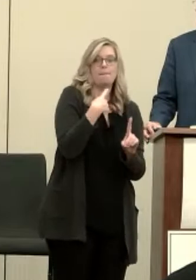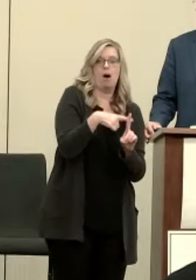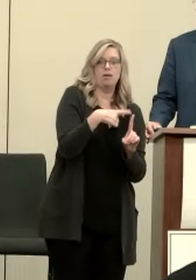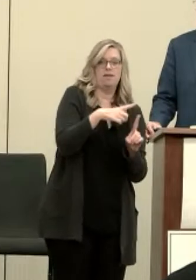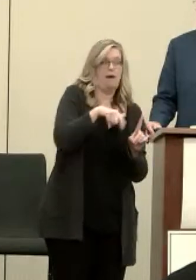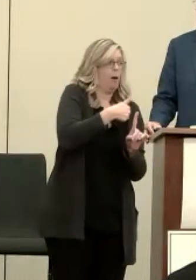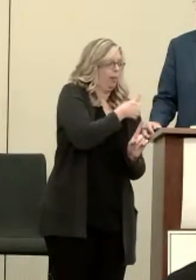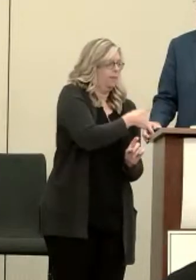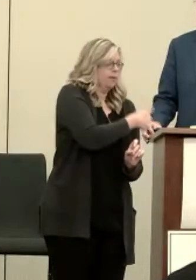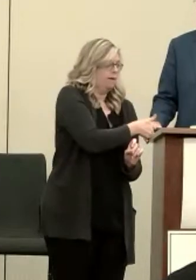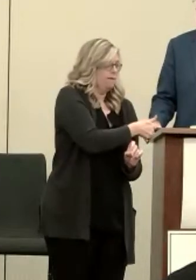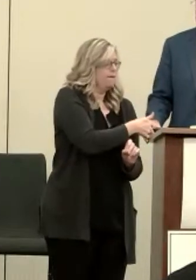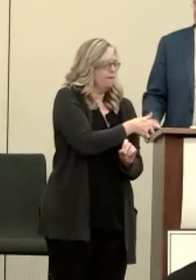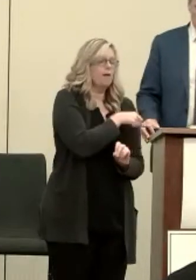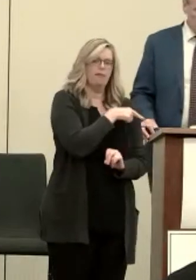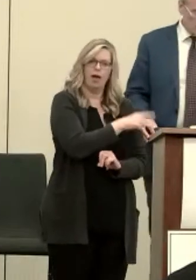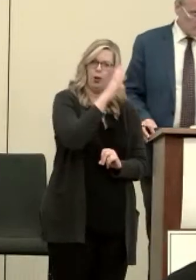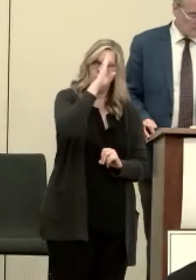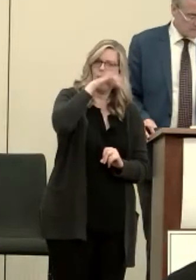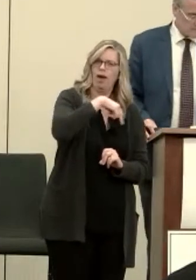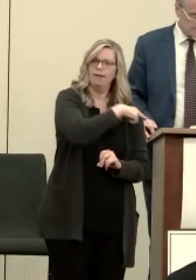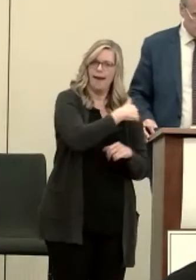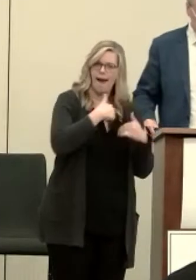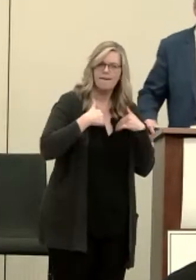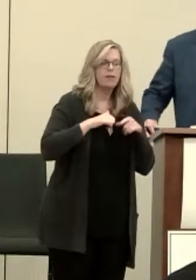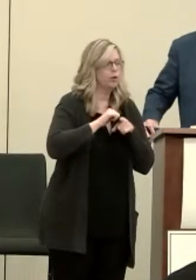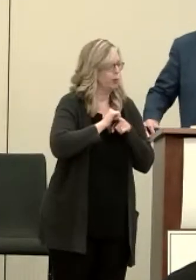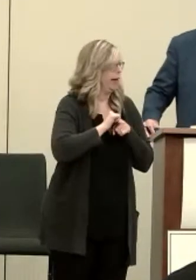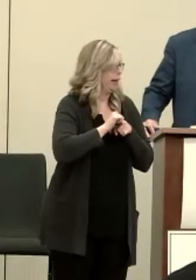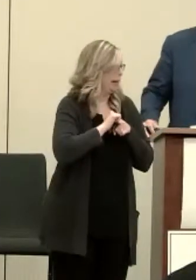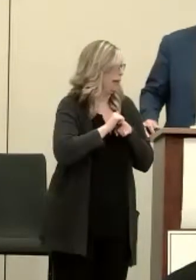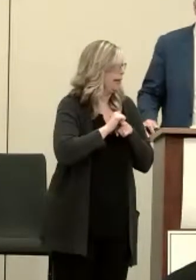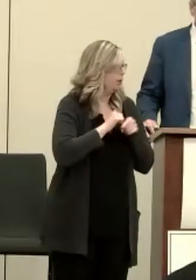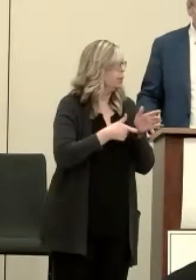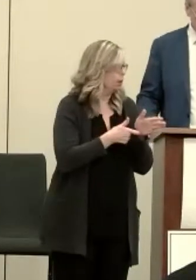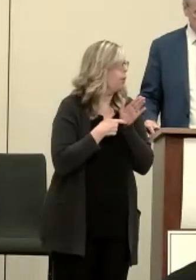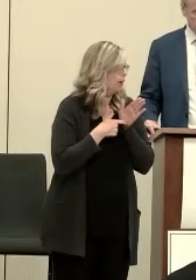themselves, knowing that they have the training required